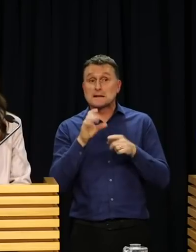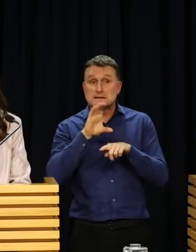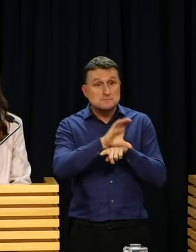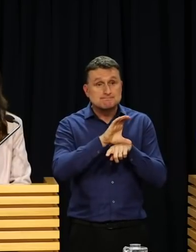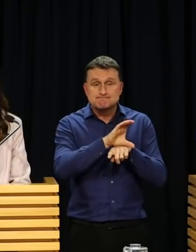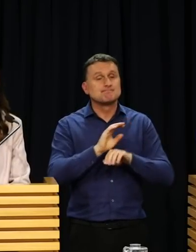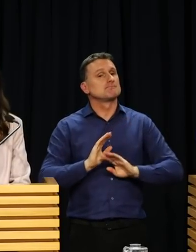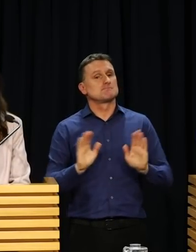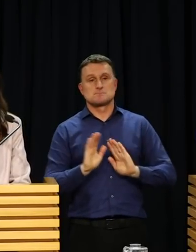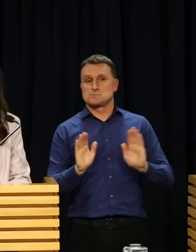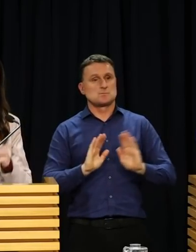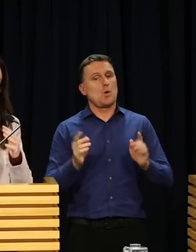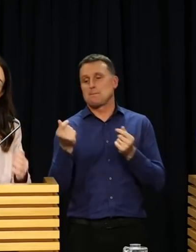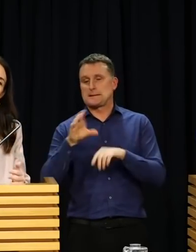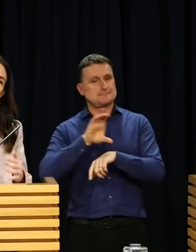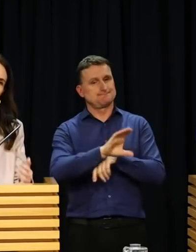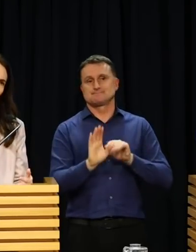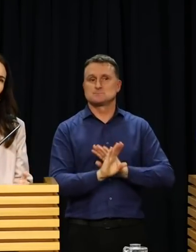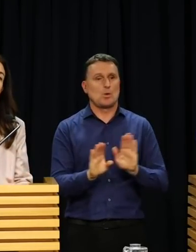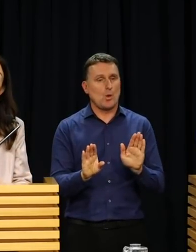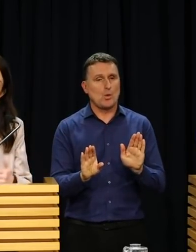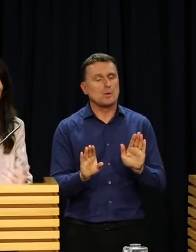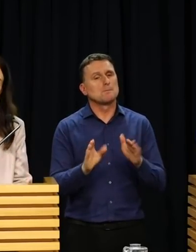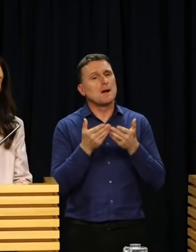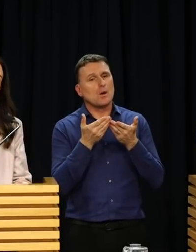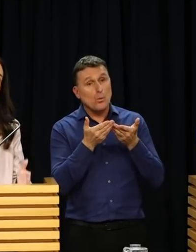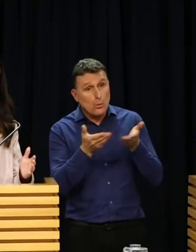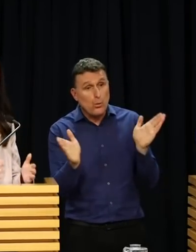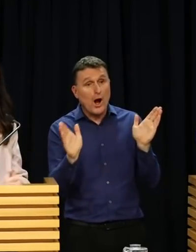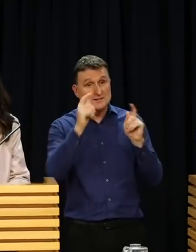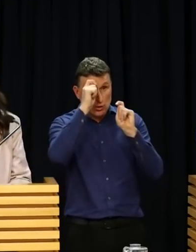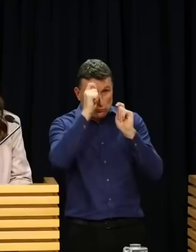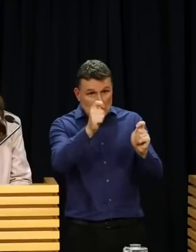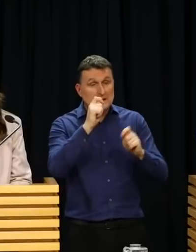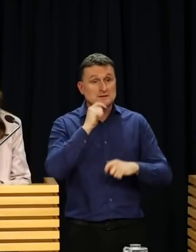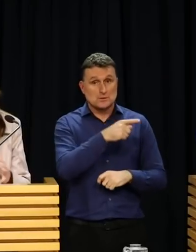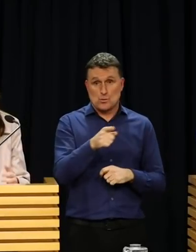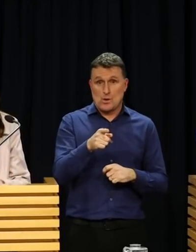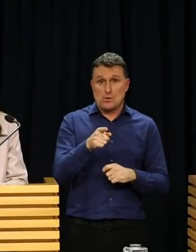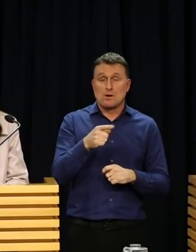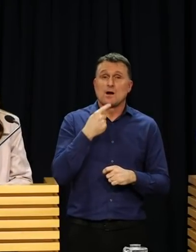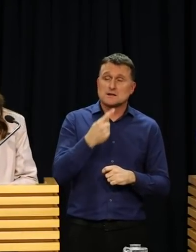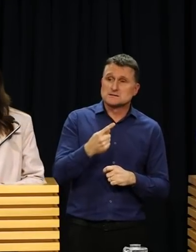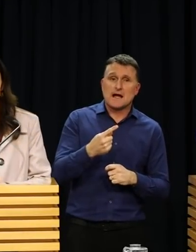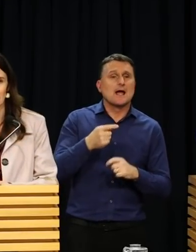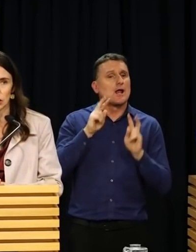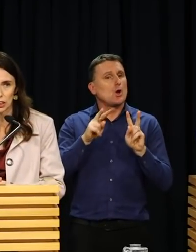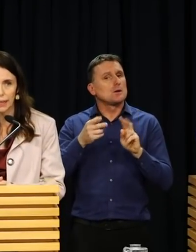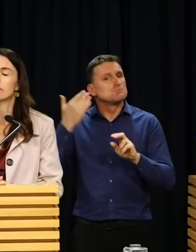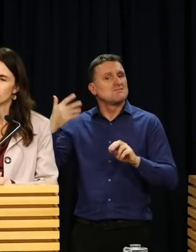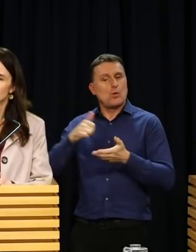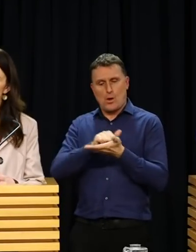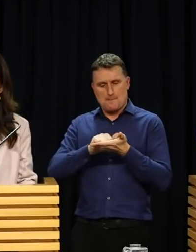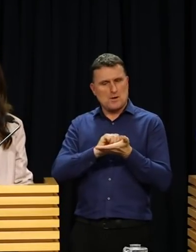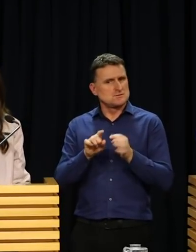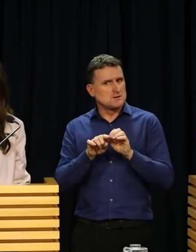been discussed or agreed, no. But in terms of wider recognition, which there will be, I would point to past apologies to get a sense of what they'll likely look